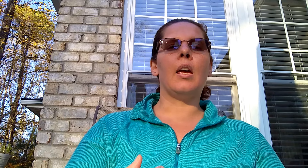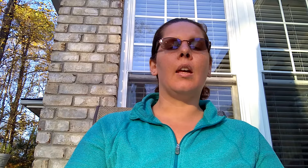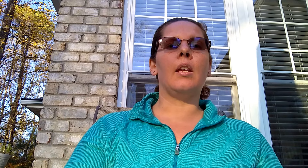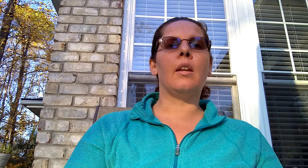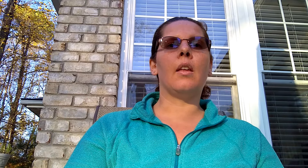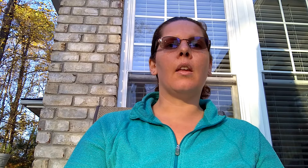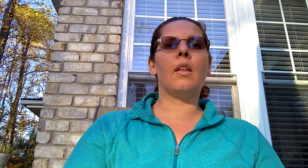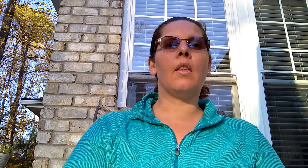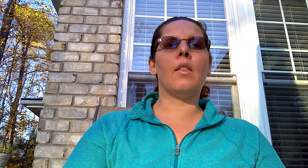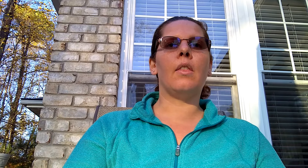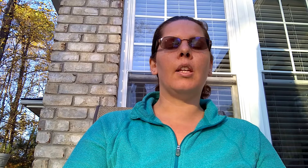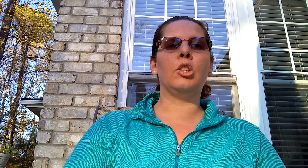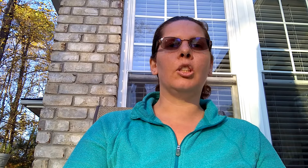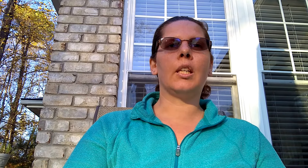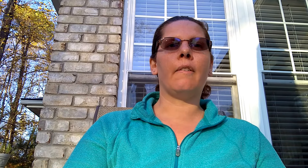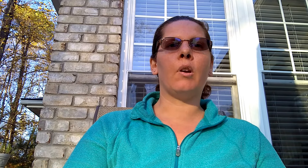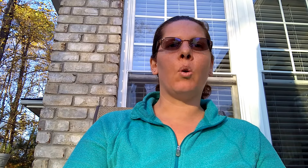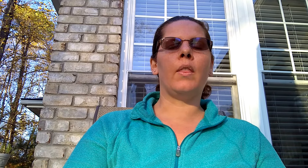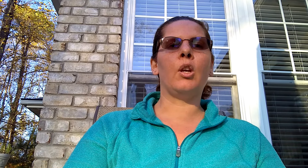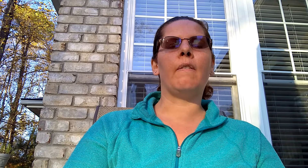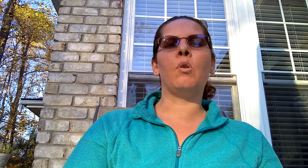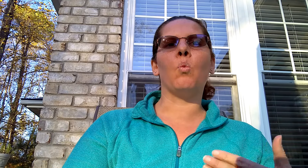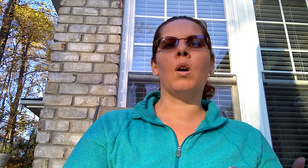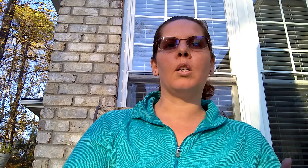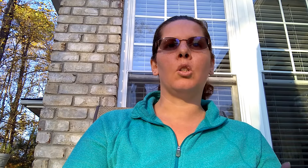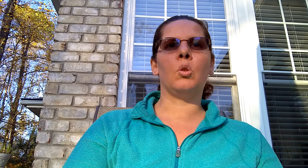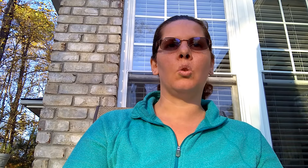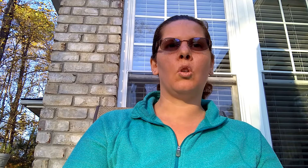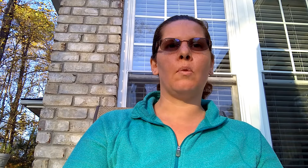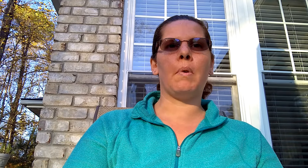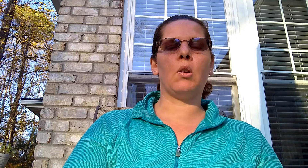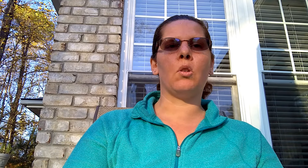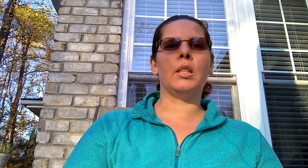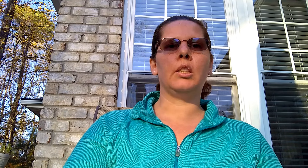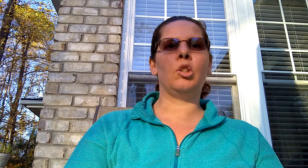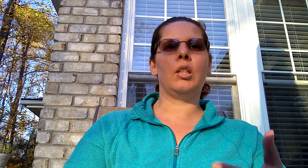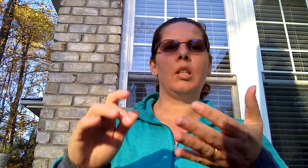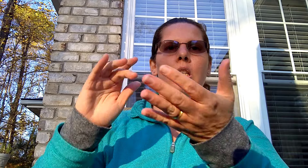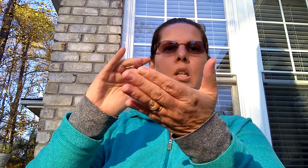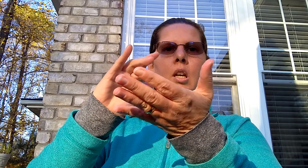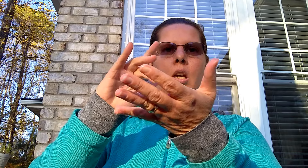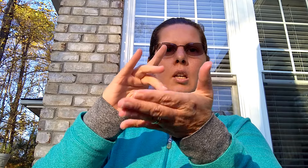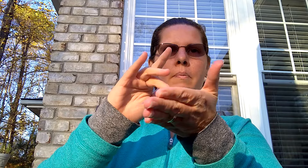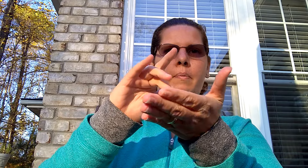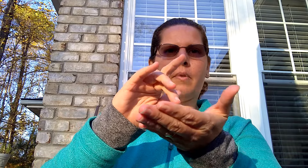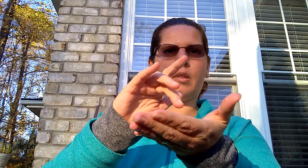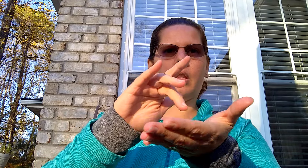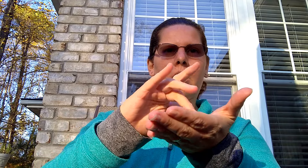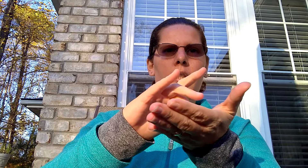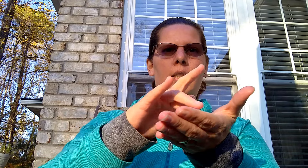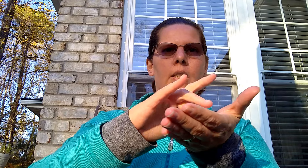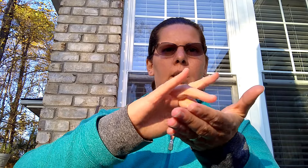And then you just kind of go in there. If you want to do the medical history, and this is the sign